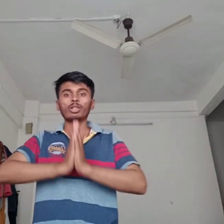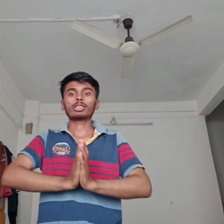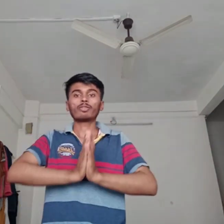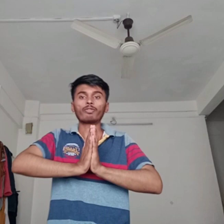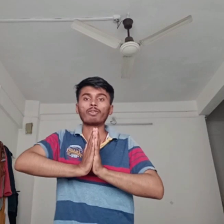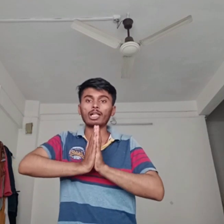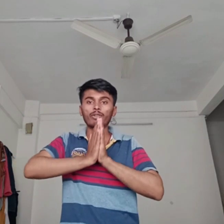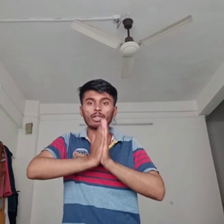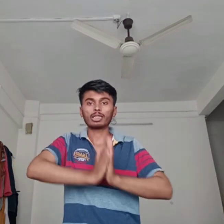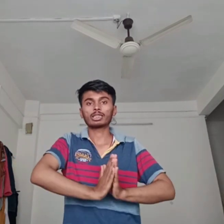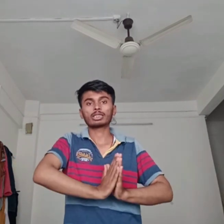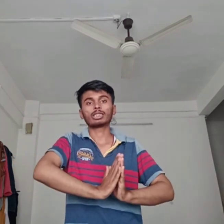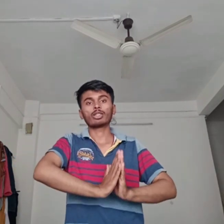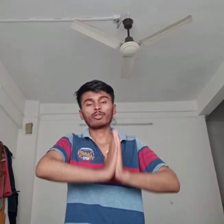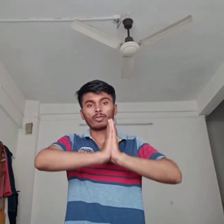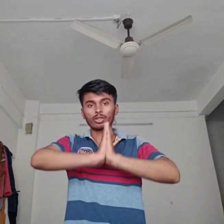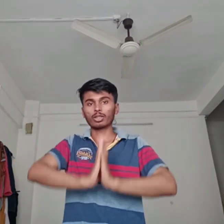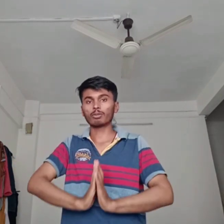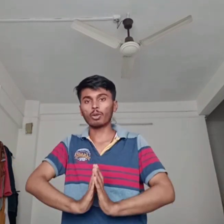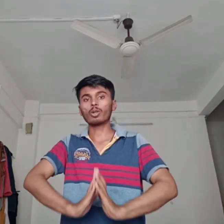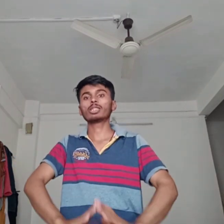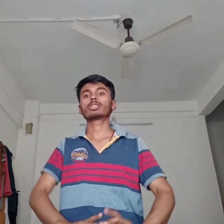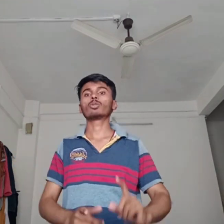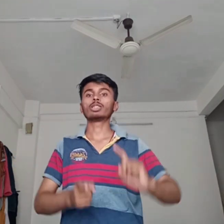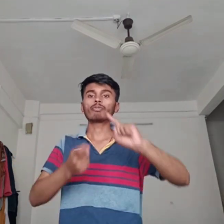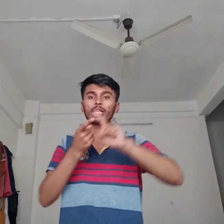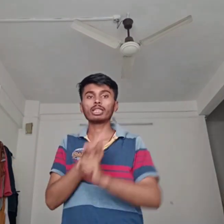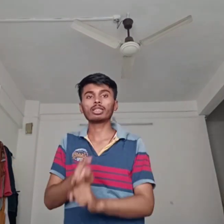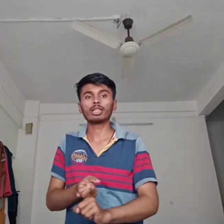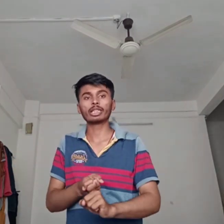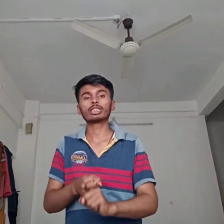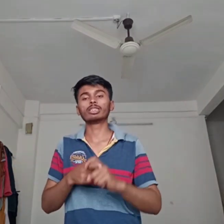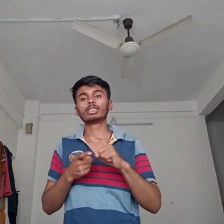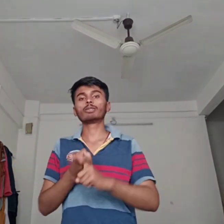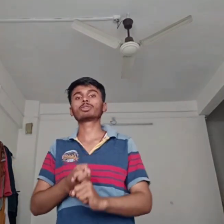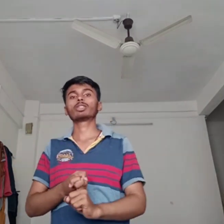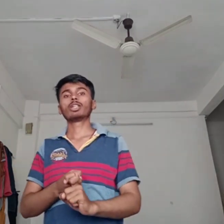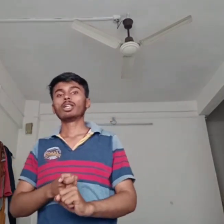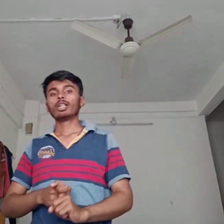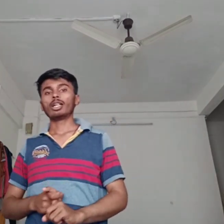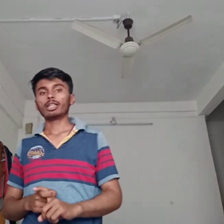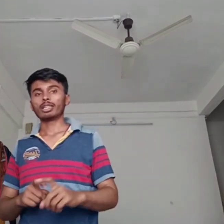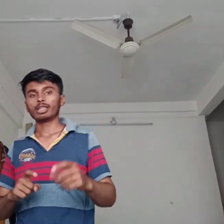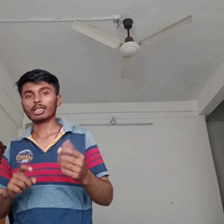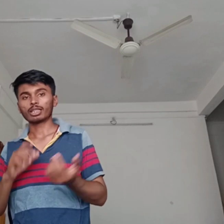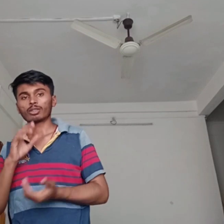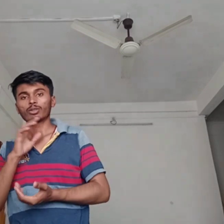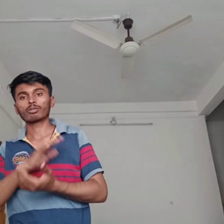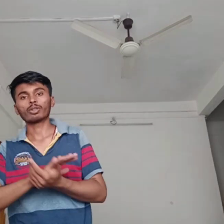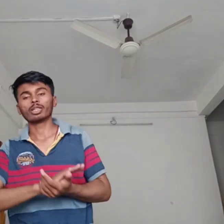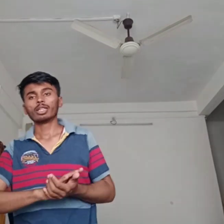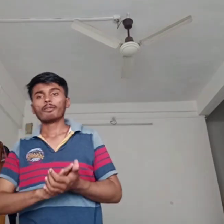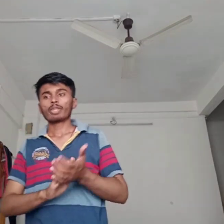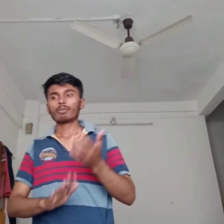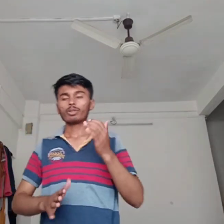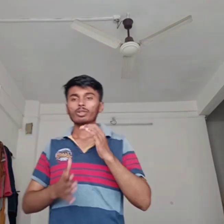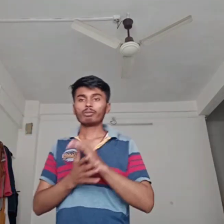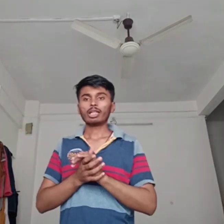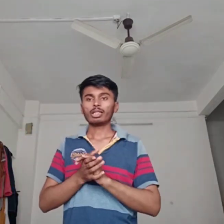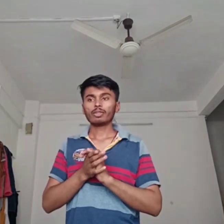as a fighter cell of our body. So it fight against the germs and enter our body. If